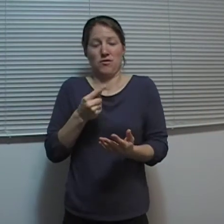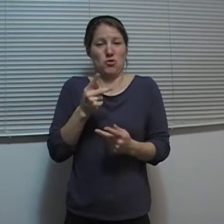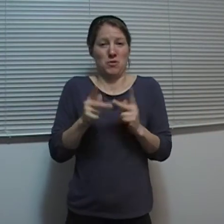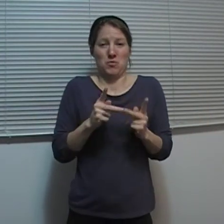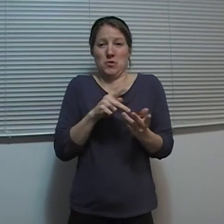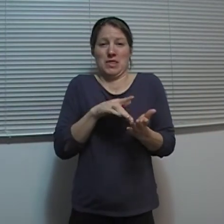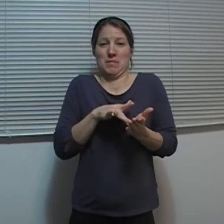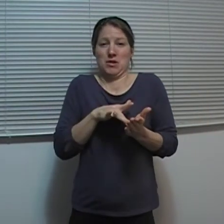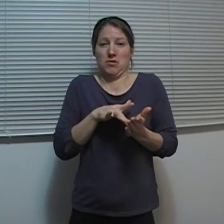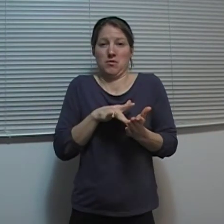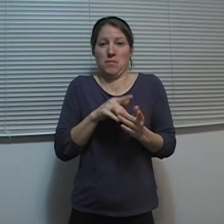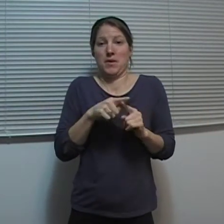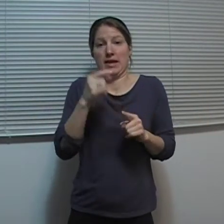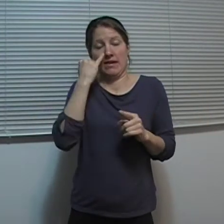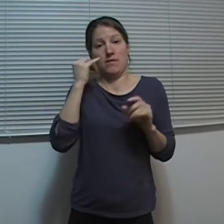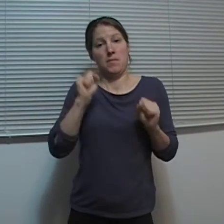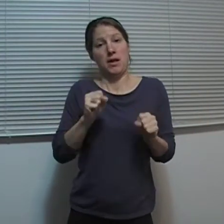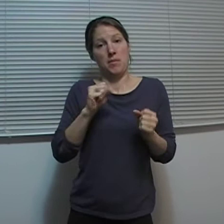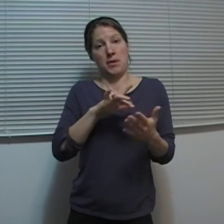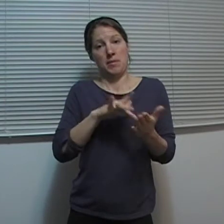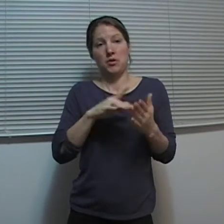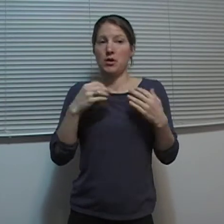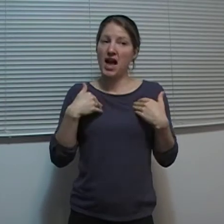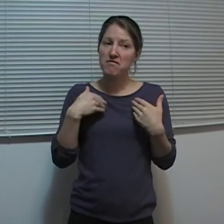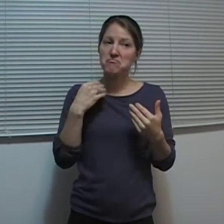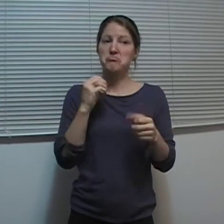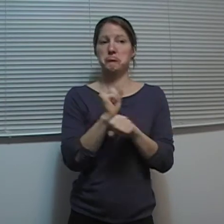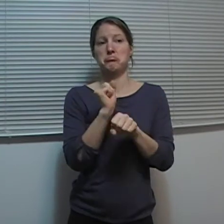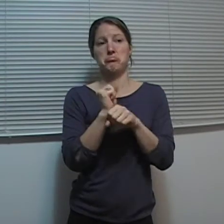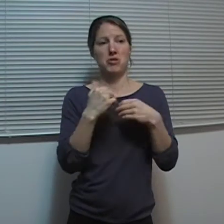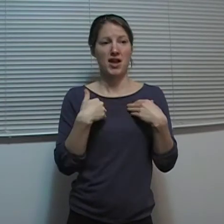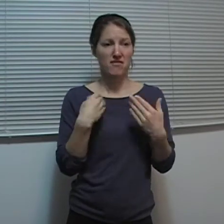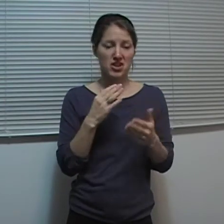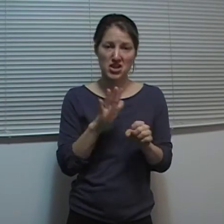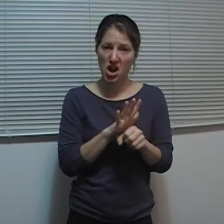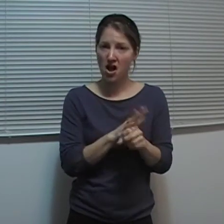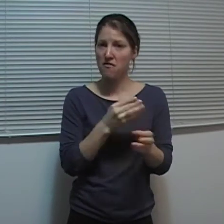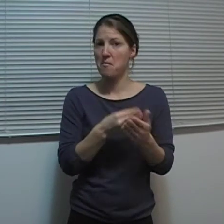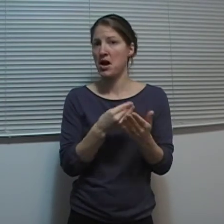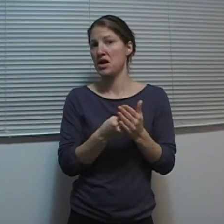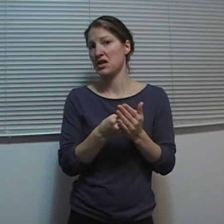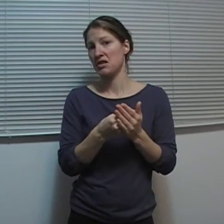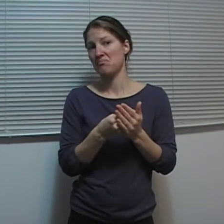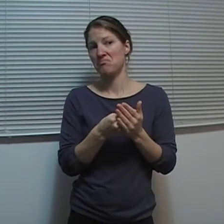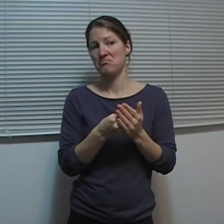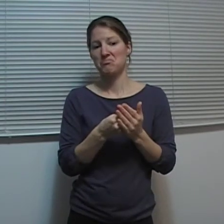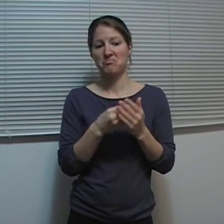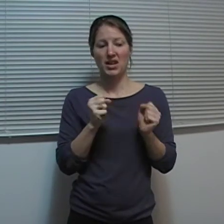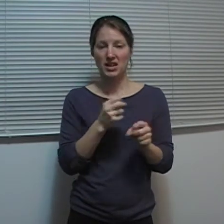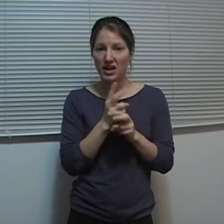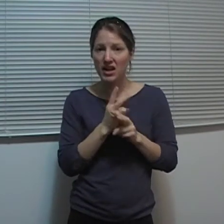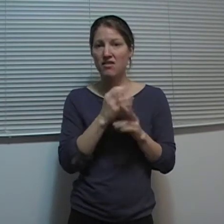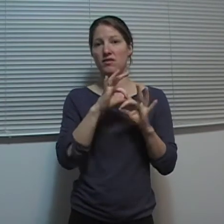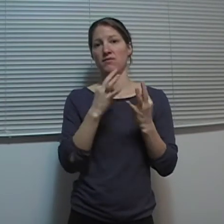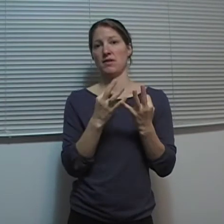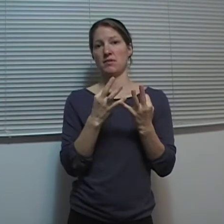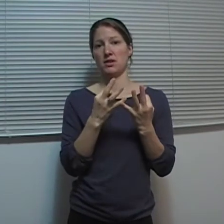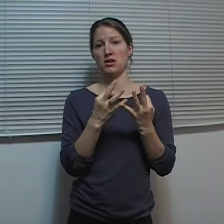And that's what John Shakespeare was after. So he moved into Stratford, took a look around, and he said, what people need that I